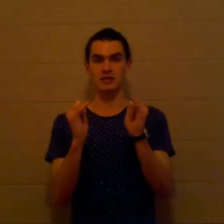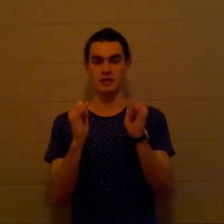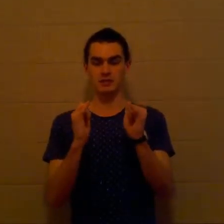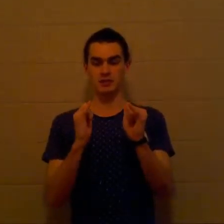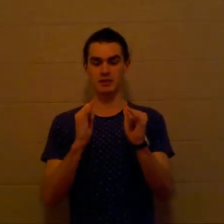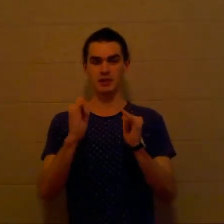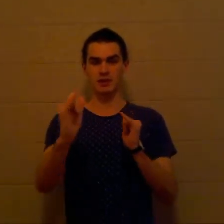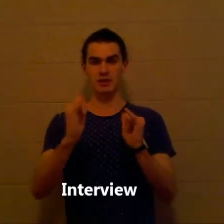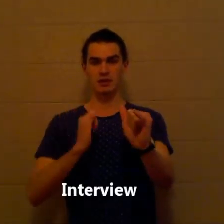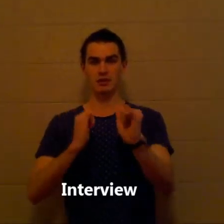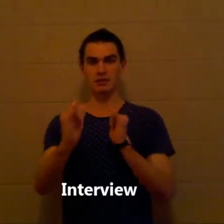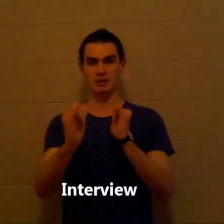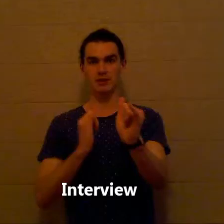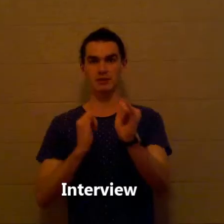shape, like this.